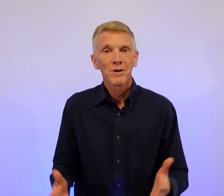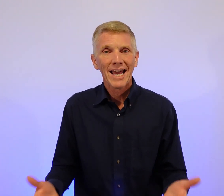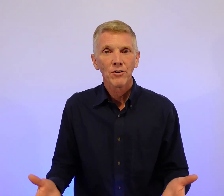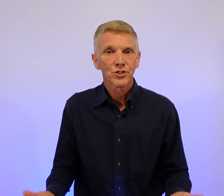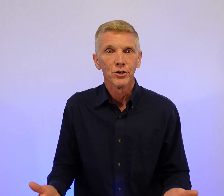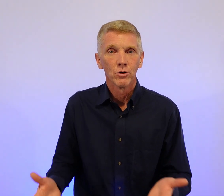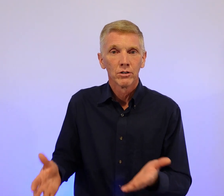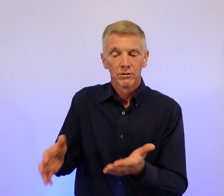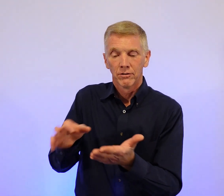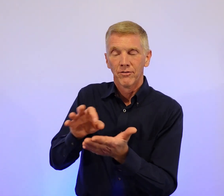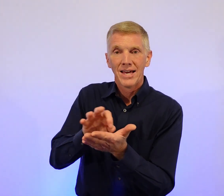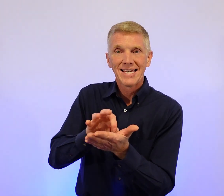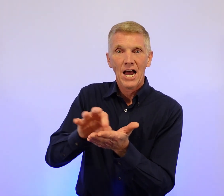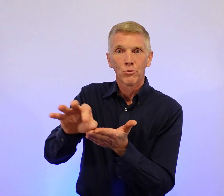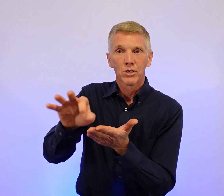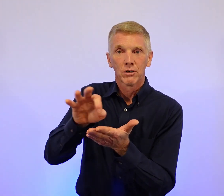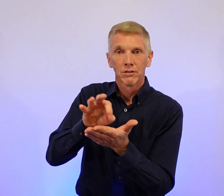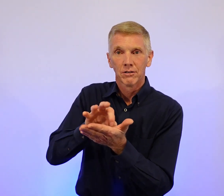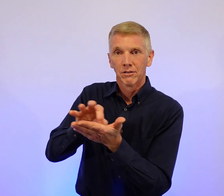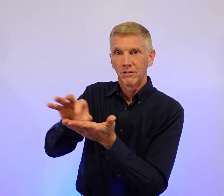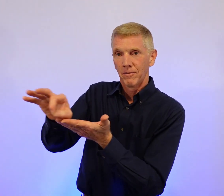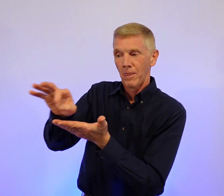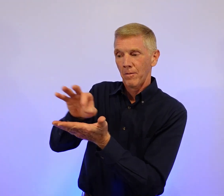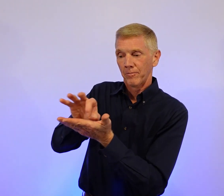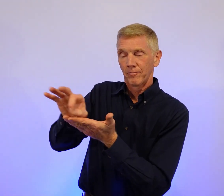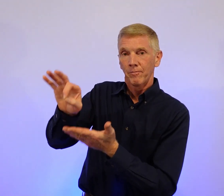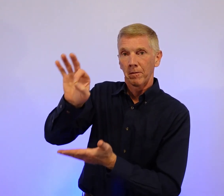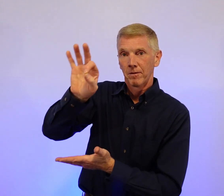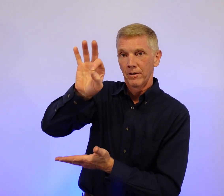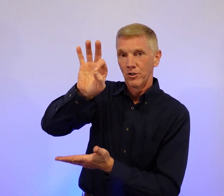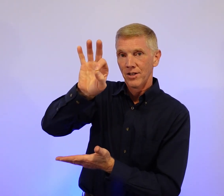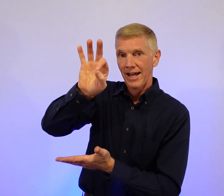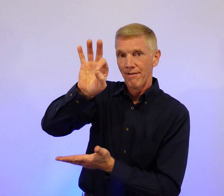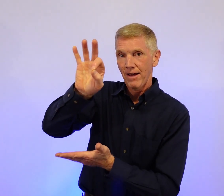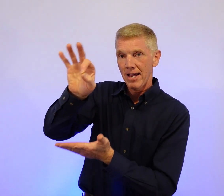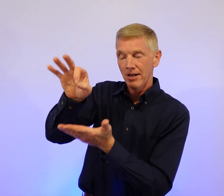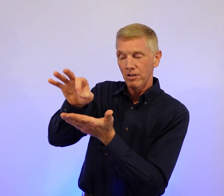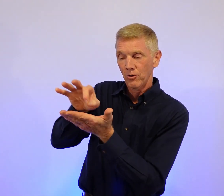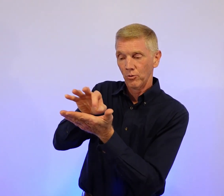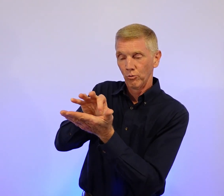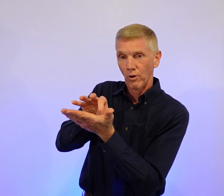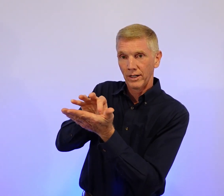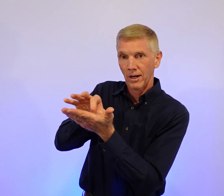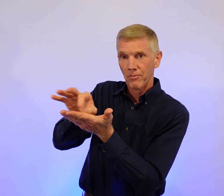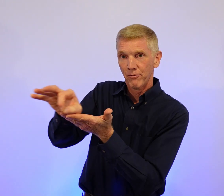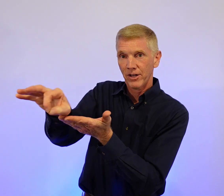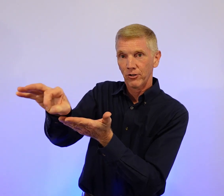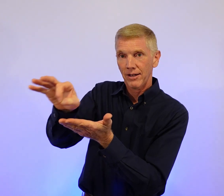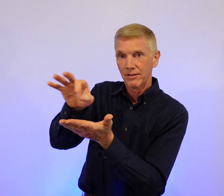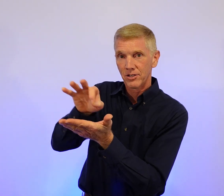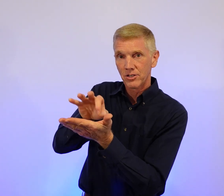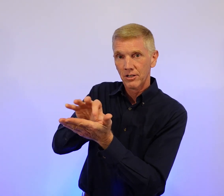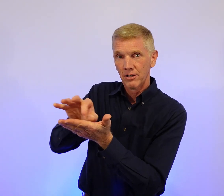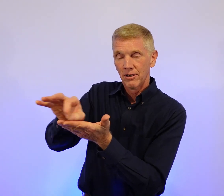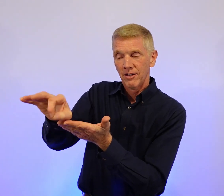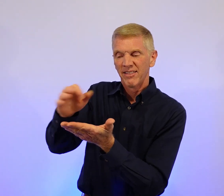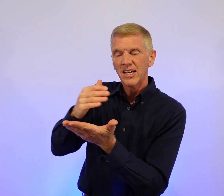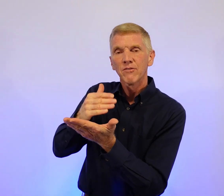accountants do? They count. Here's that F hand running up the finger like this. Think of